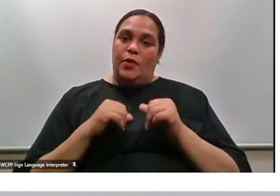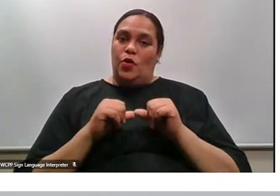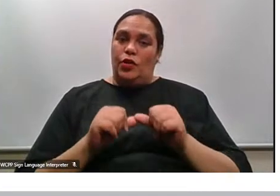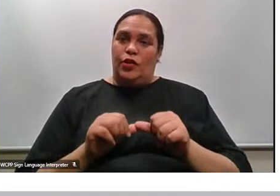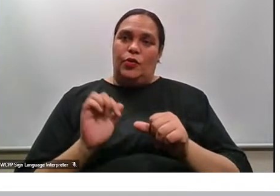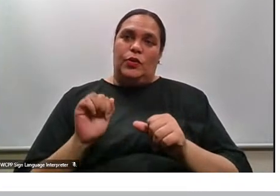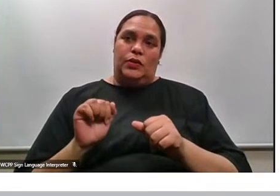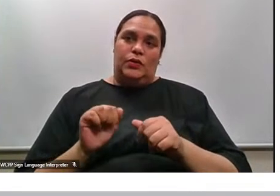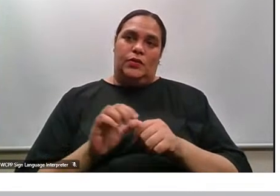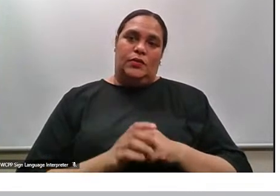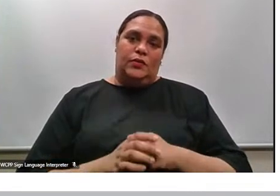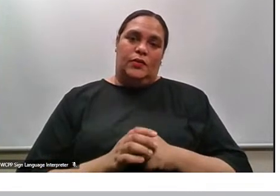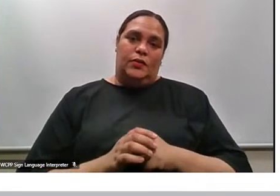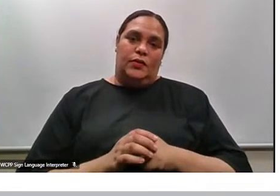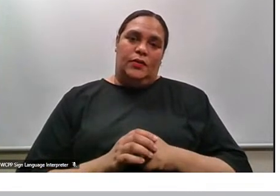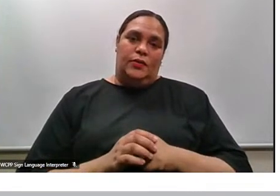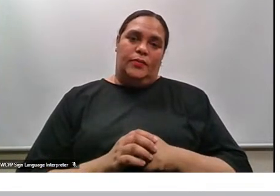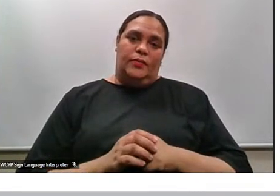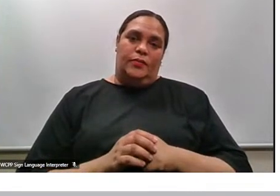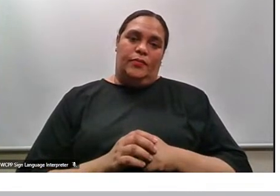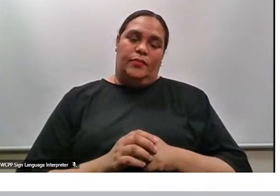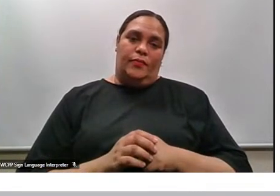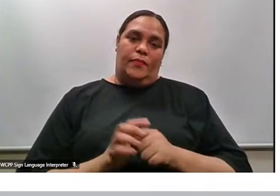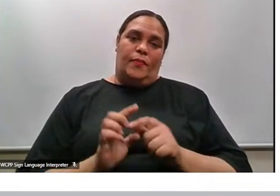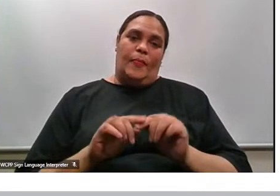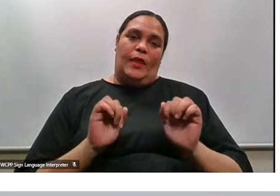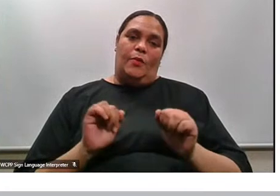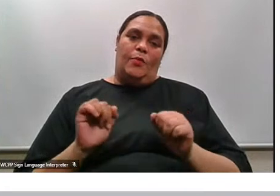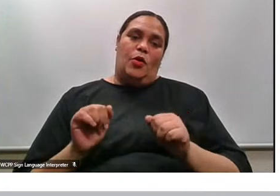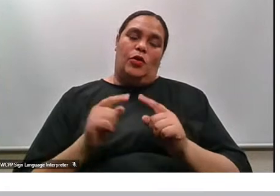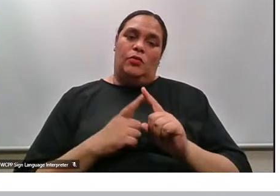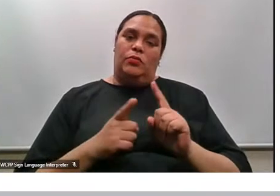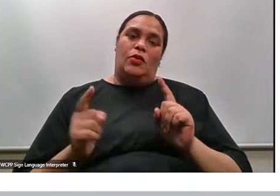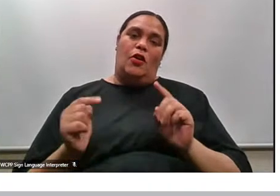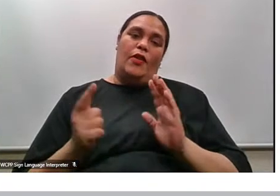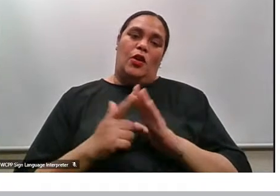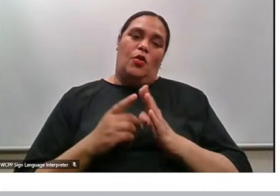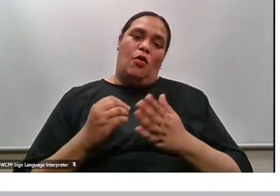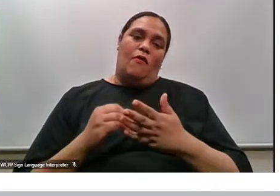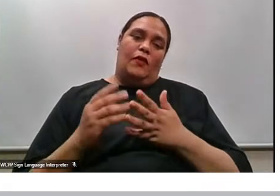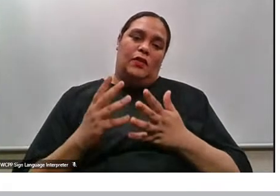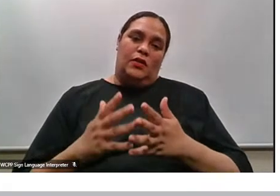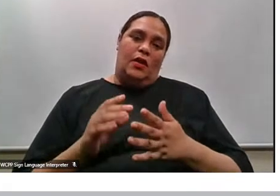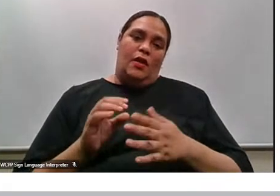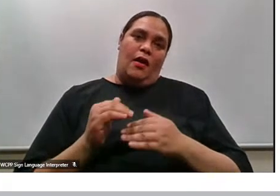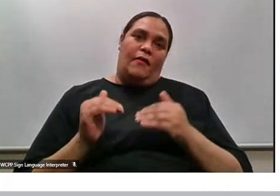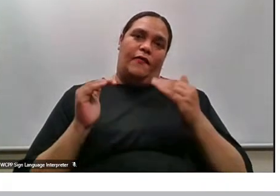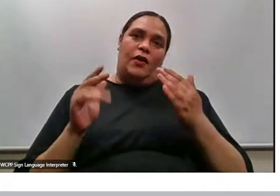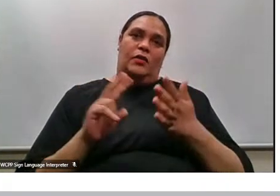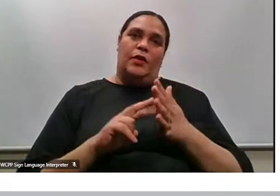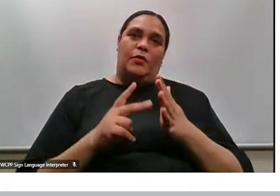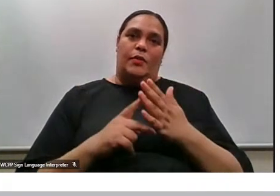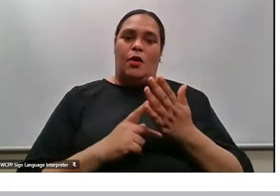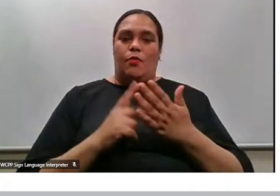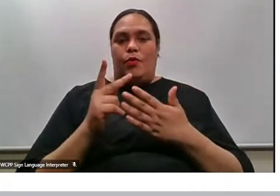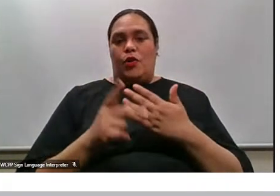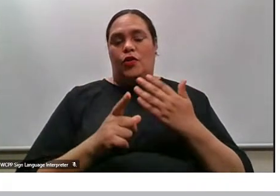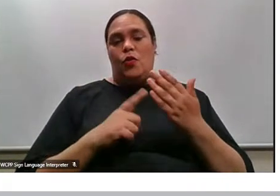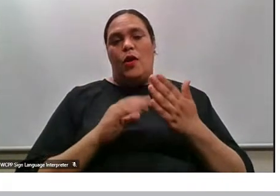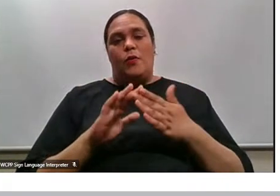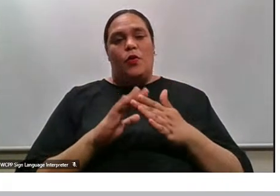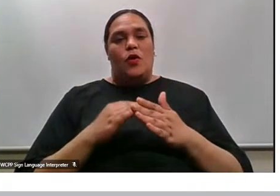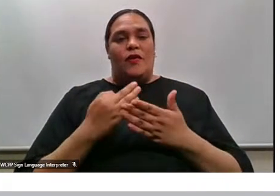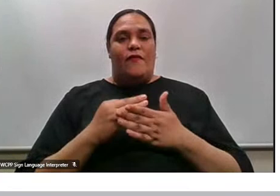yes. Okay, Chair. The possible discontinuing of the law enforcement advancement plan project due to lack of